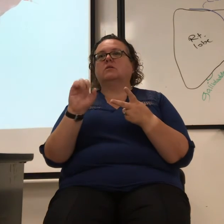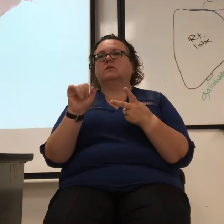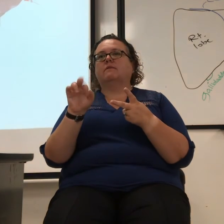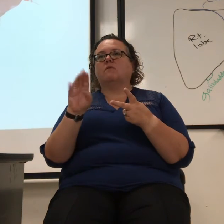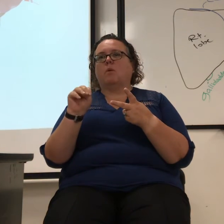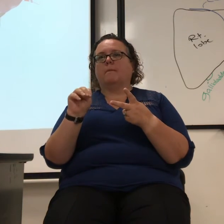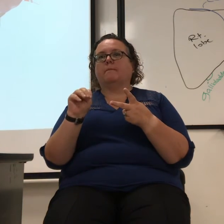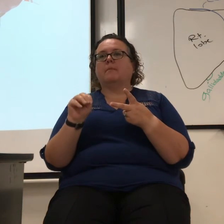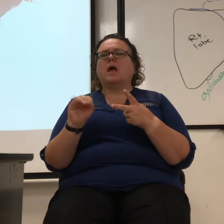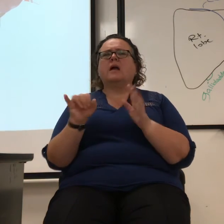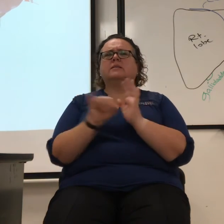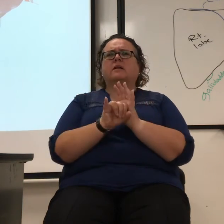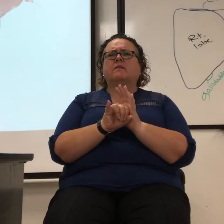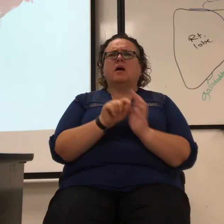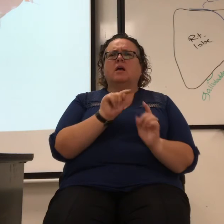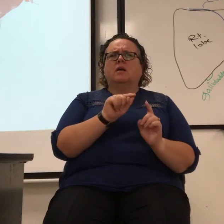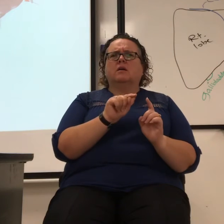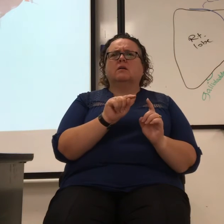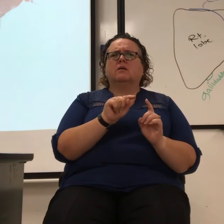identify?